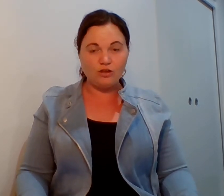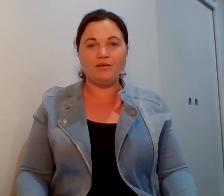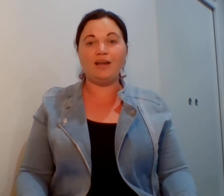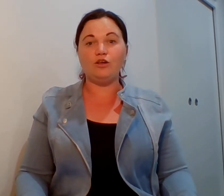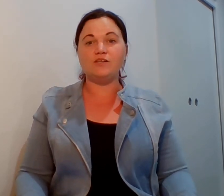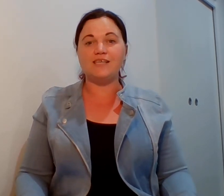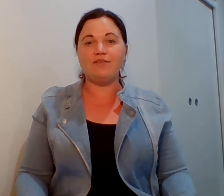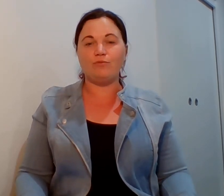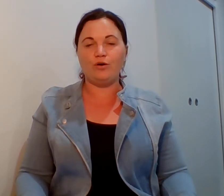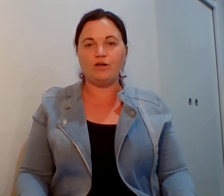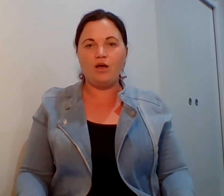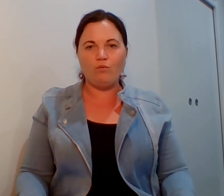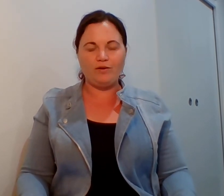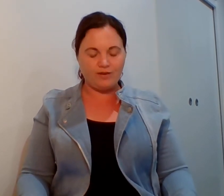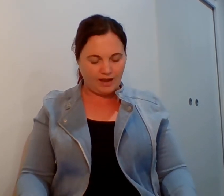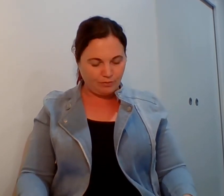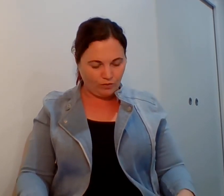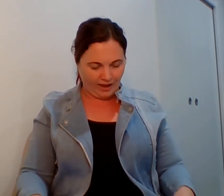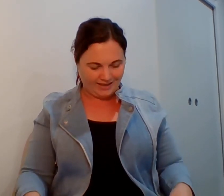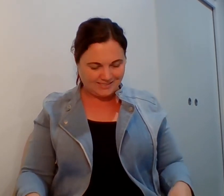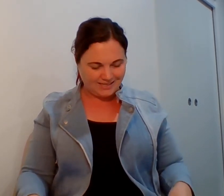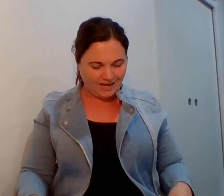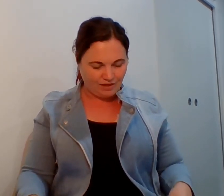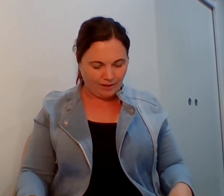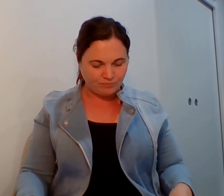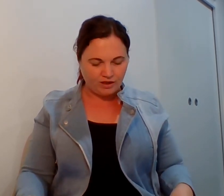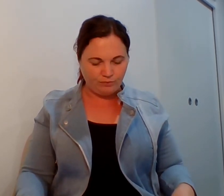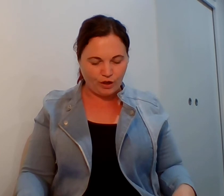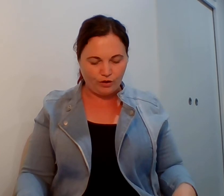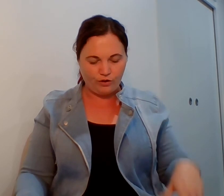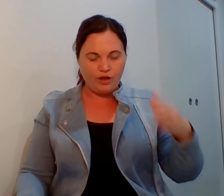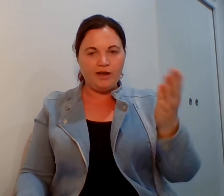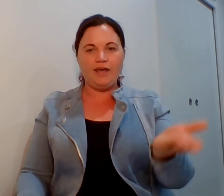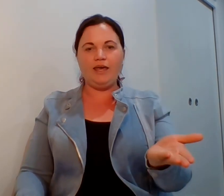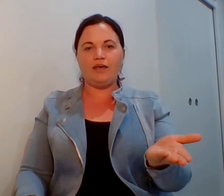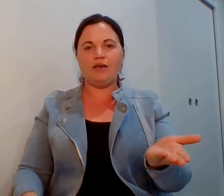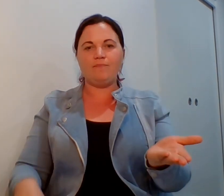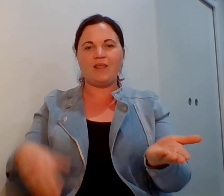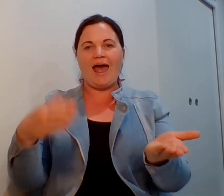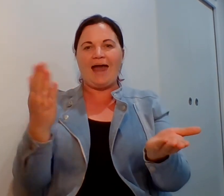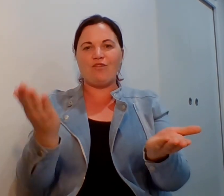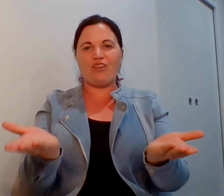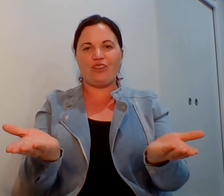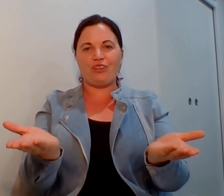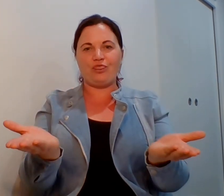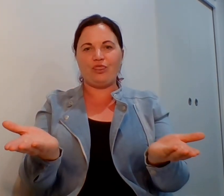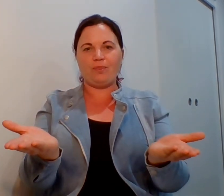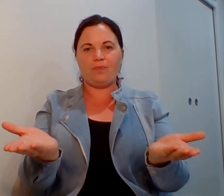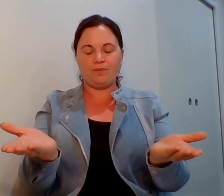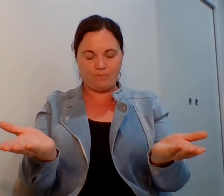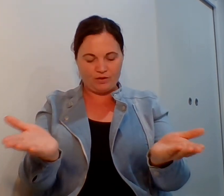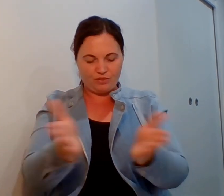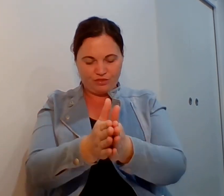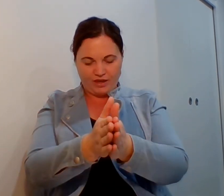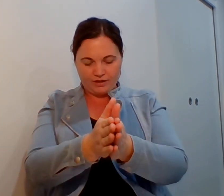you to say the word while you clap your hands together. Here we go. Ick. Add s. Thick.